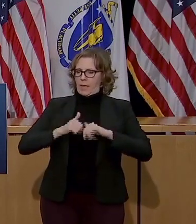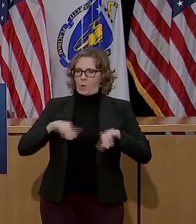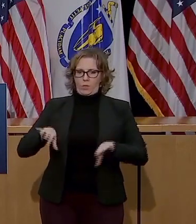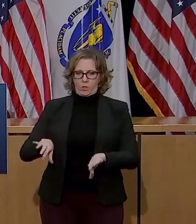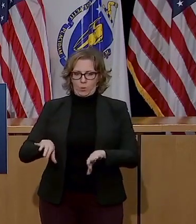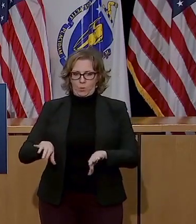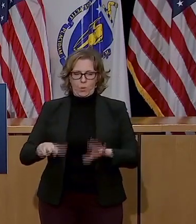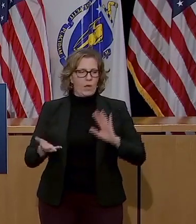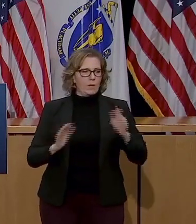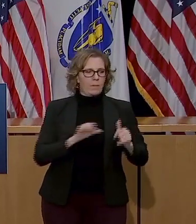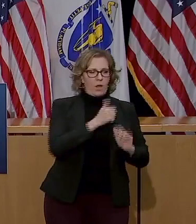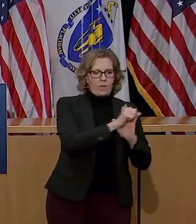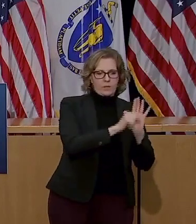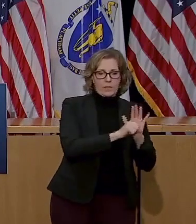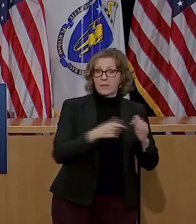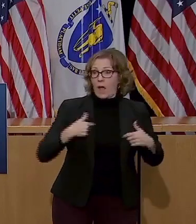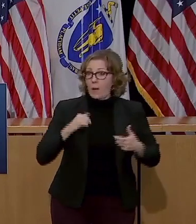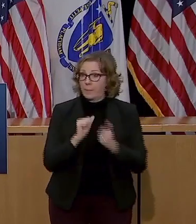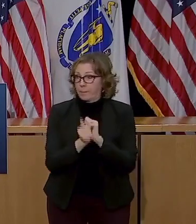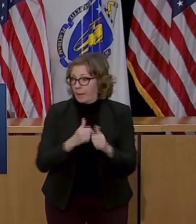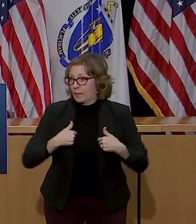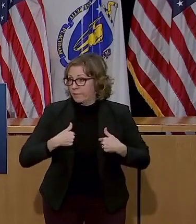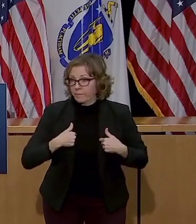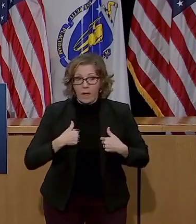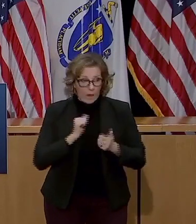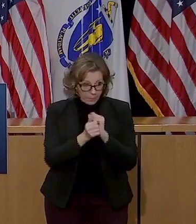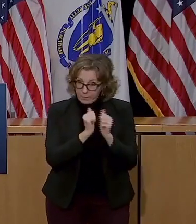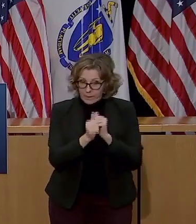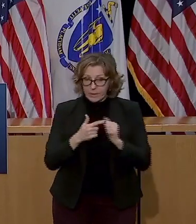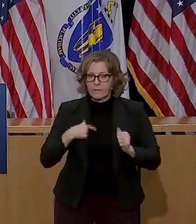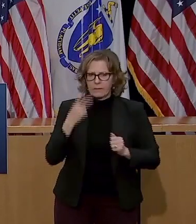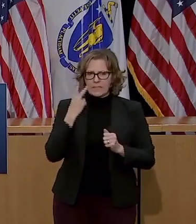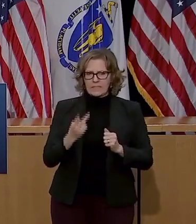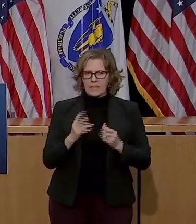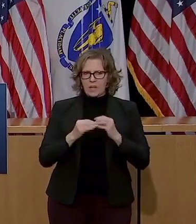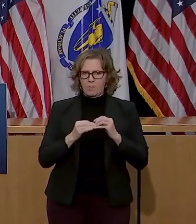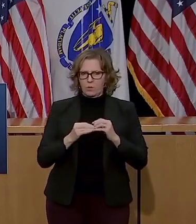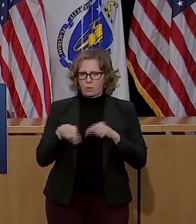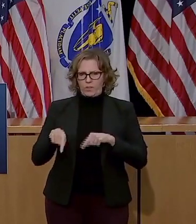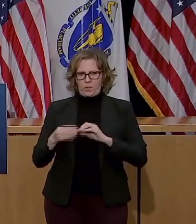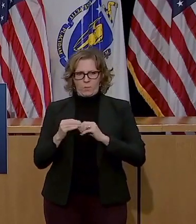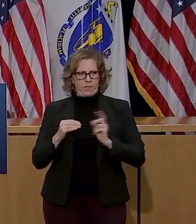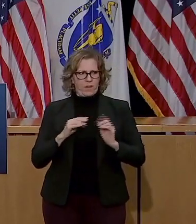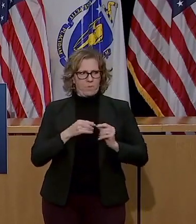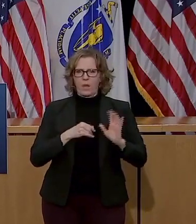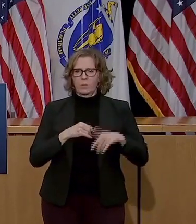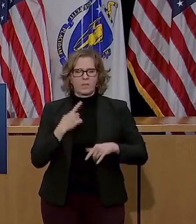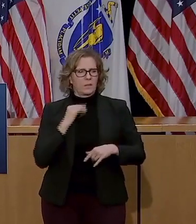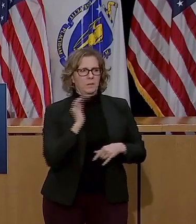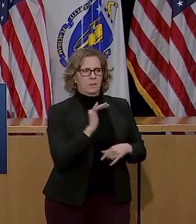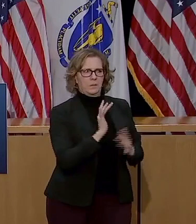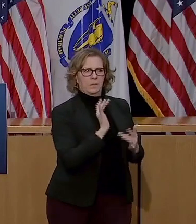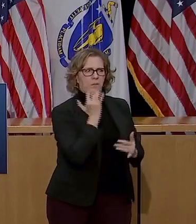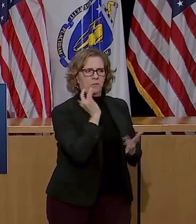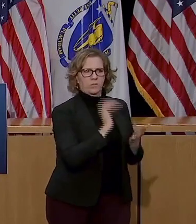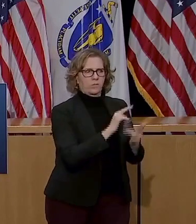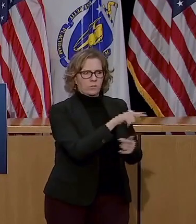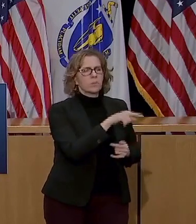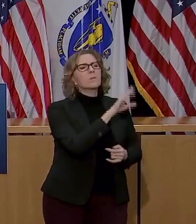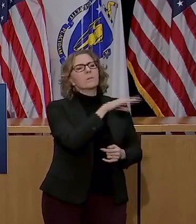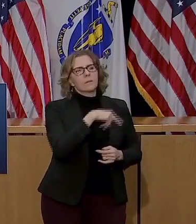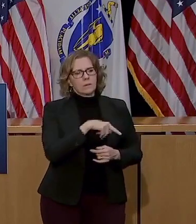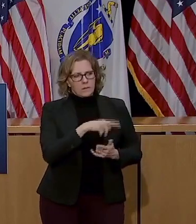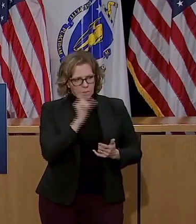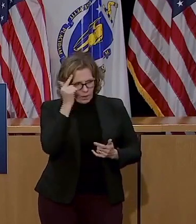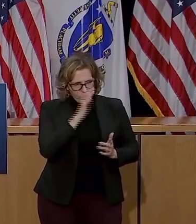I'm competitive enough to care about that. And if I see something on it, I'll call somebody in another state and say, help me understand why your numbers are this and my